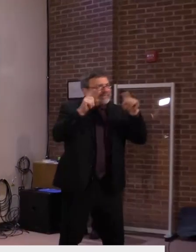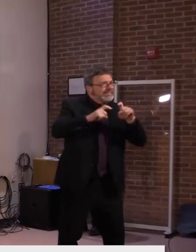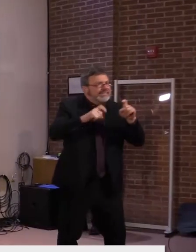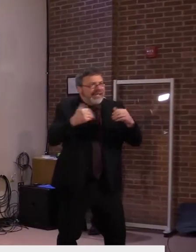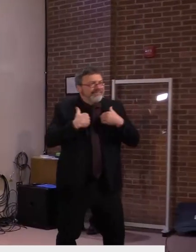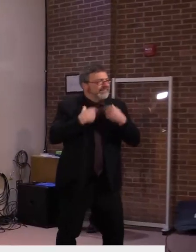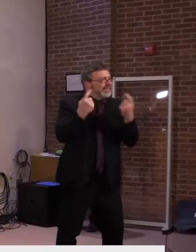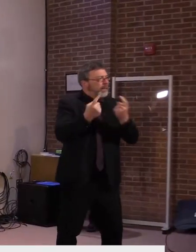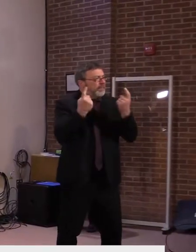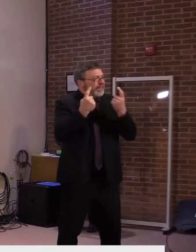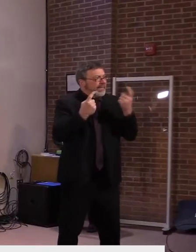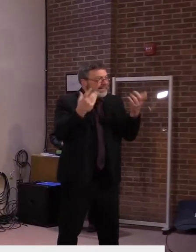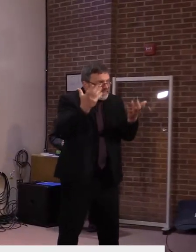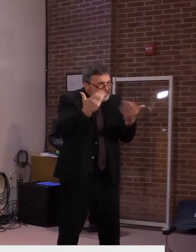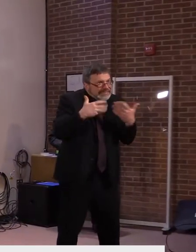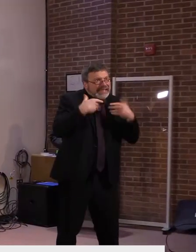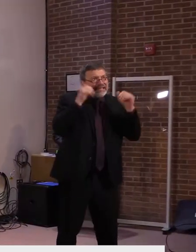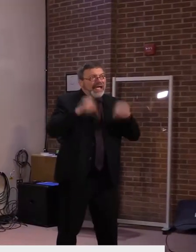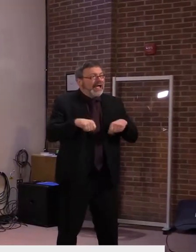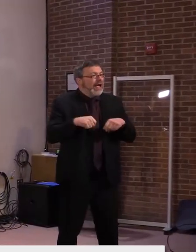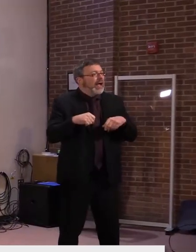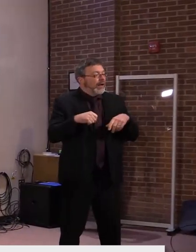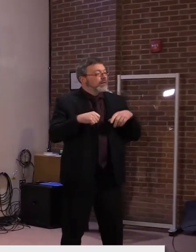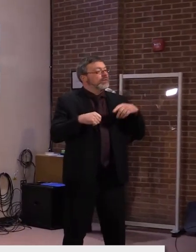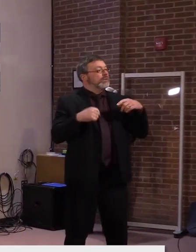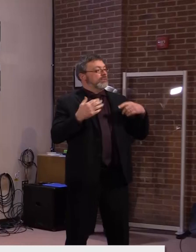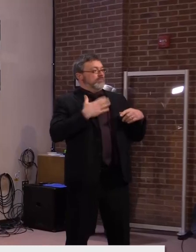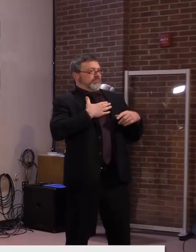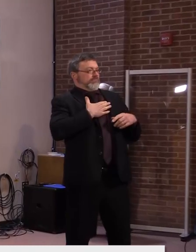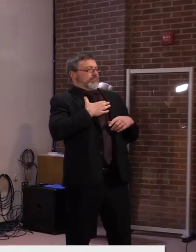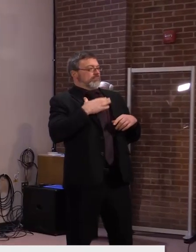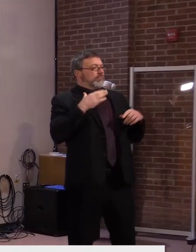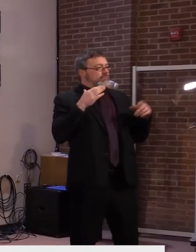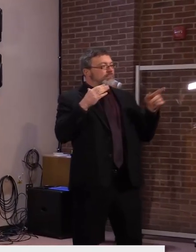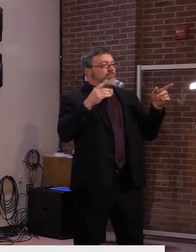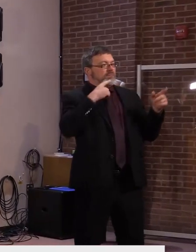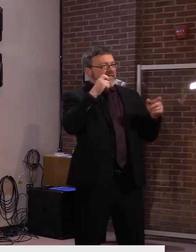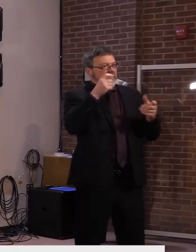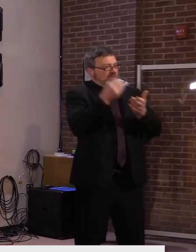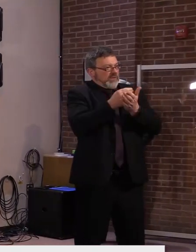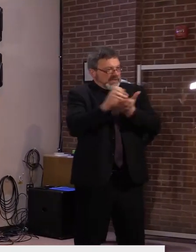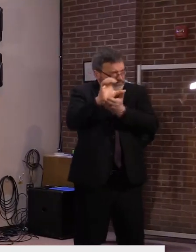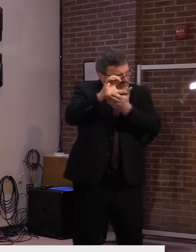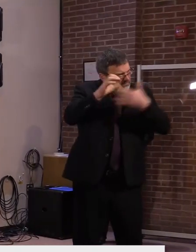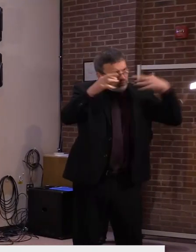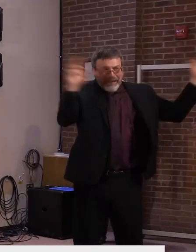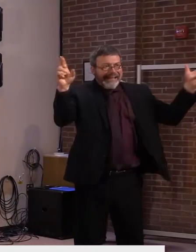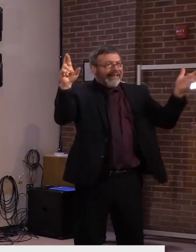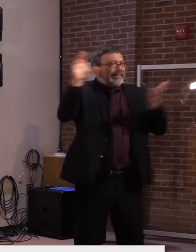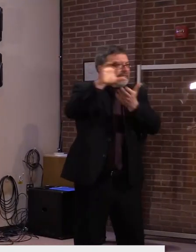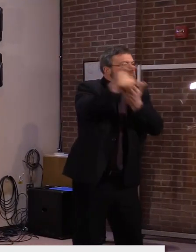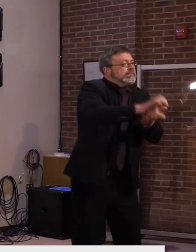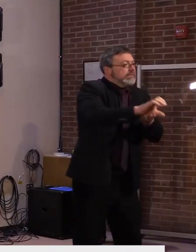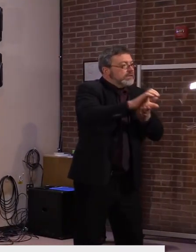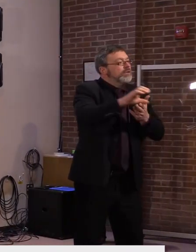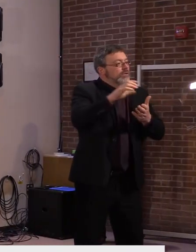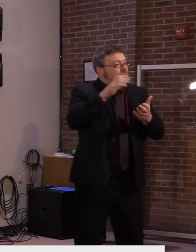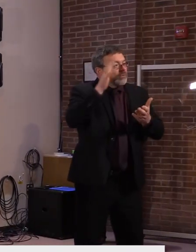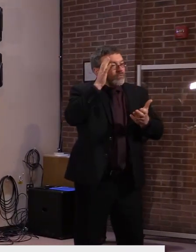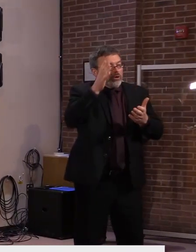they were putting millions into purchasing more, which they hope to quadruple supply by